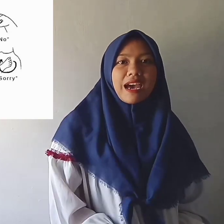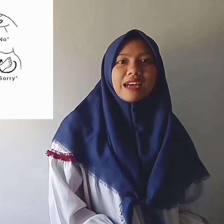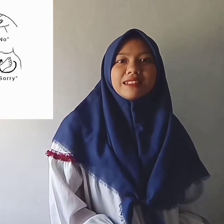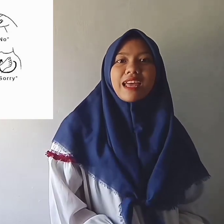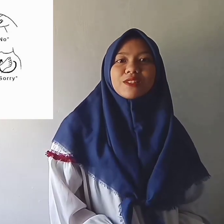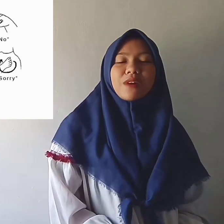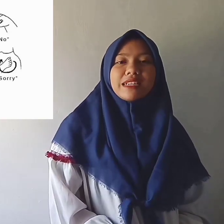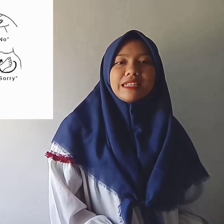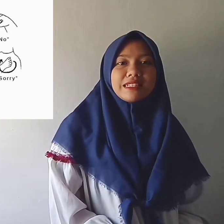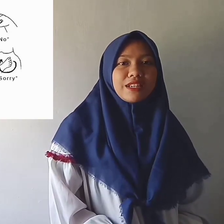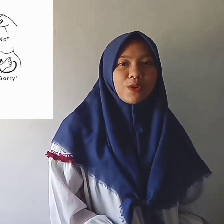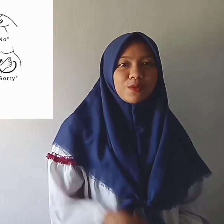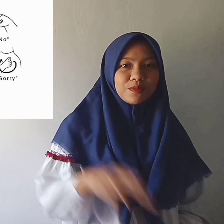And the last one is no.